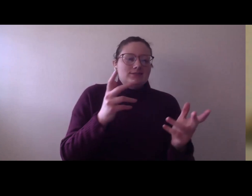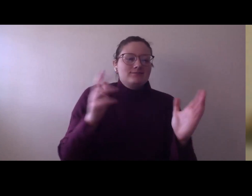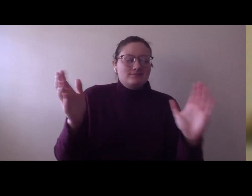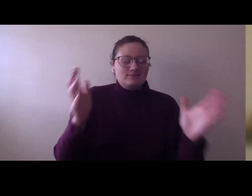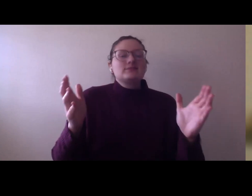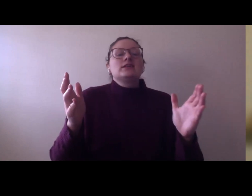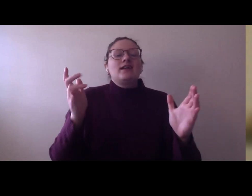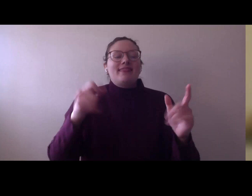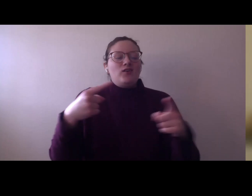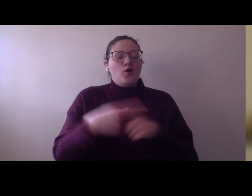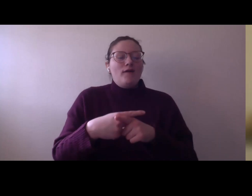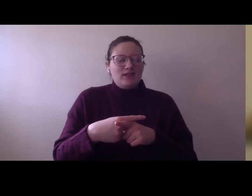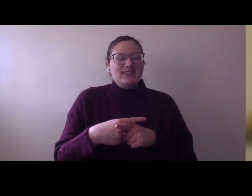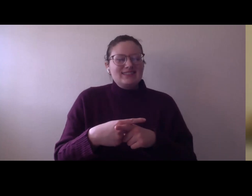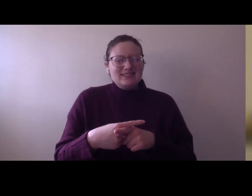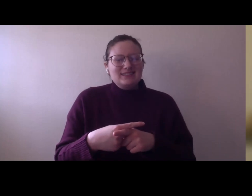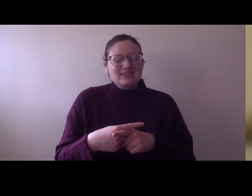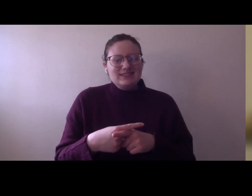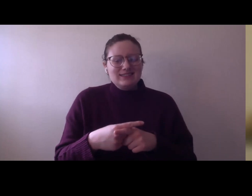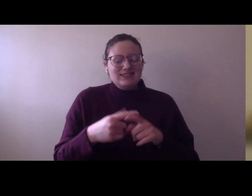and also make the probably